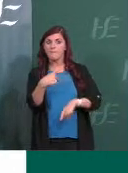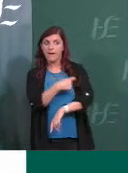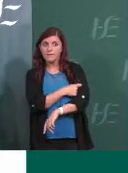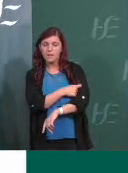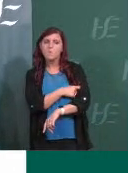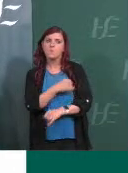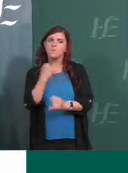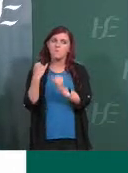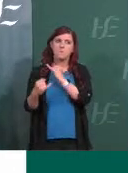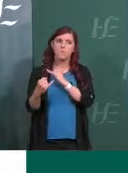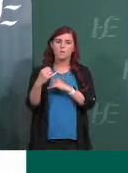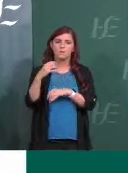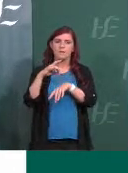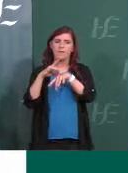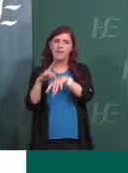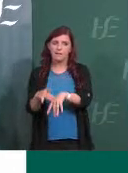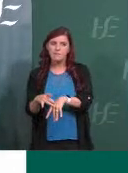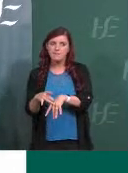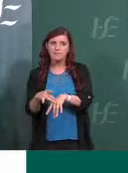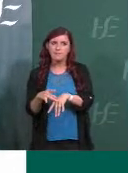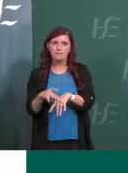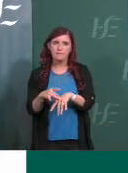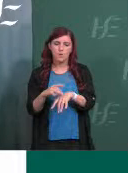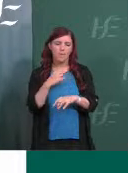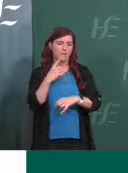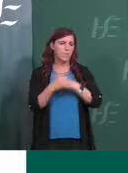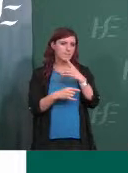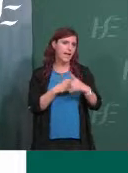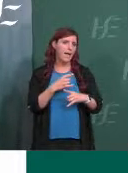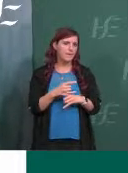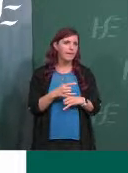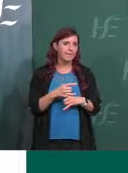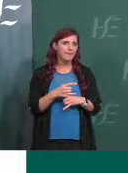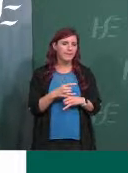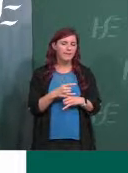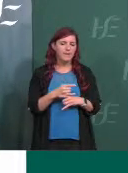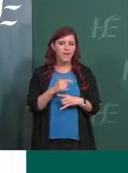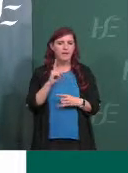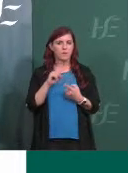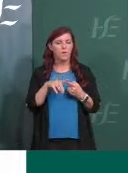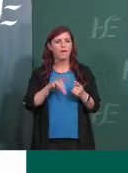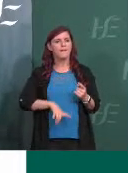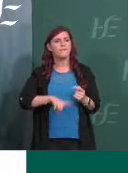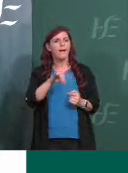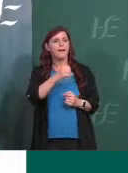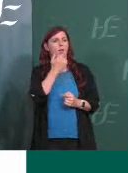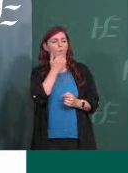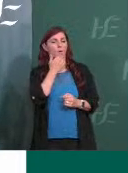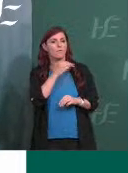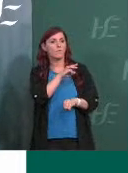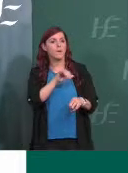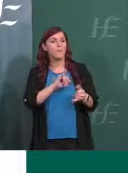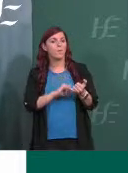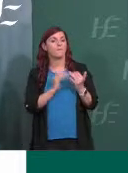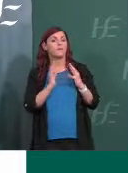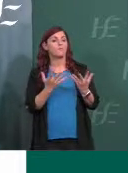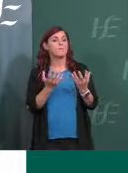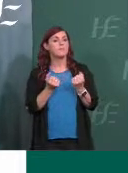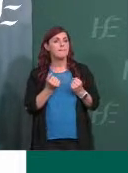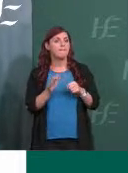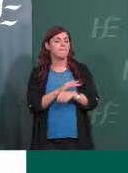but also the people who are vaccinated are much less inclined to get ill. And quite a high number of the people who are